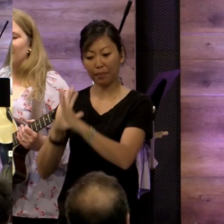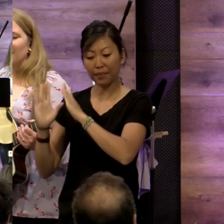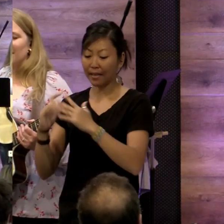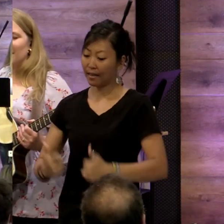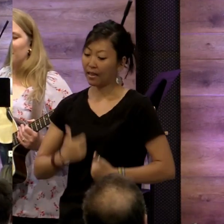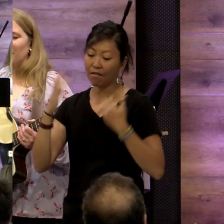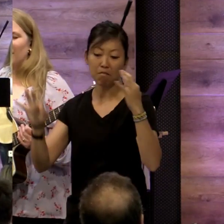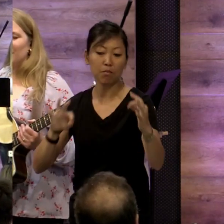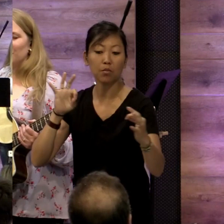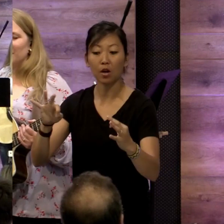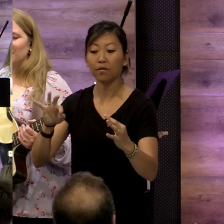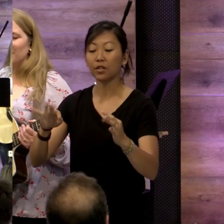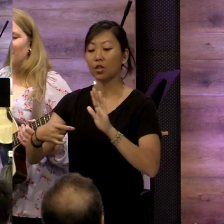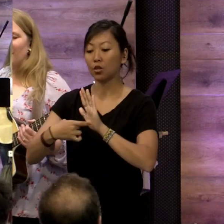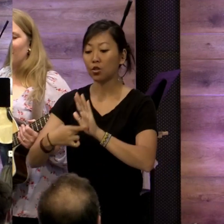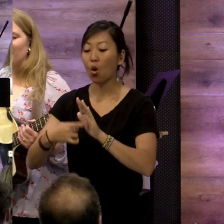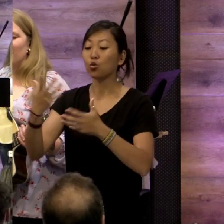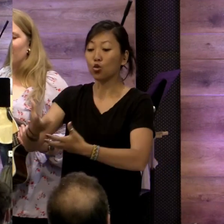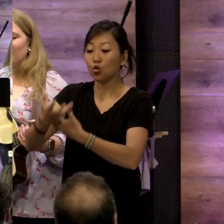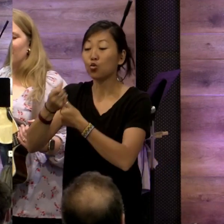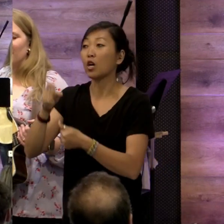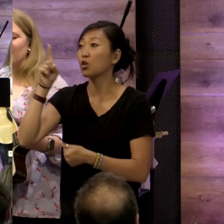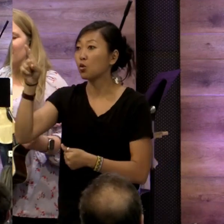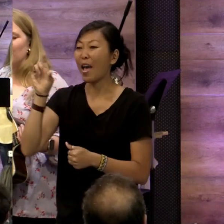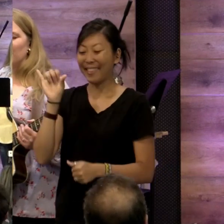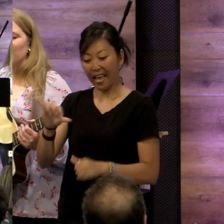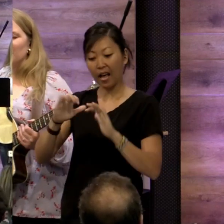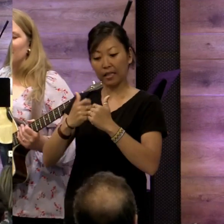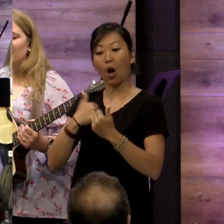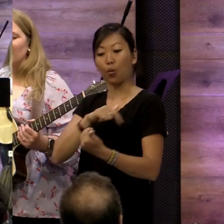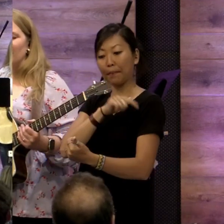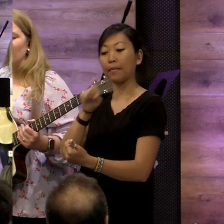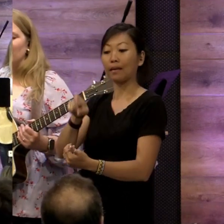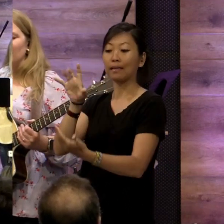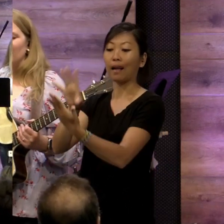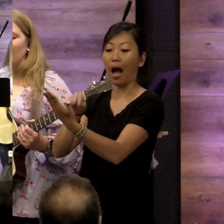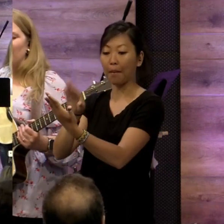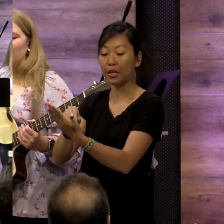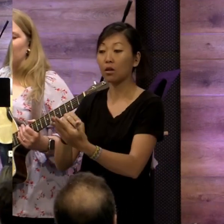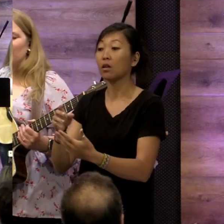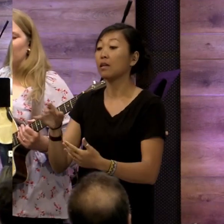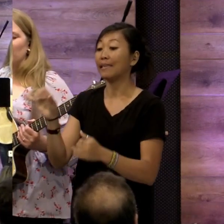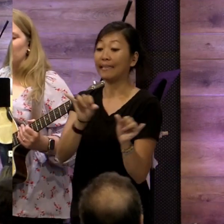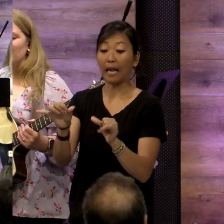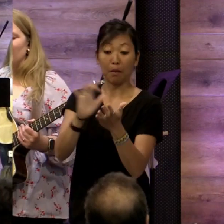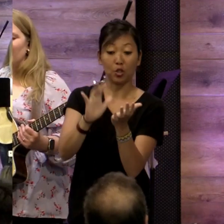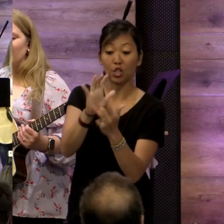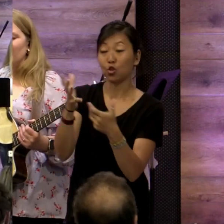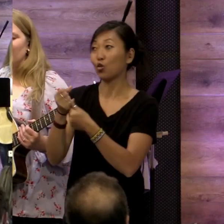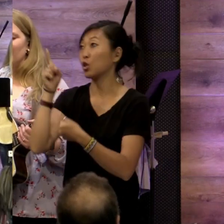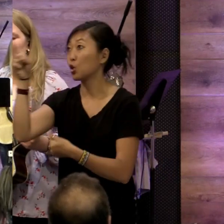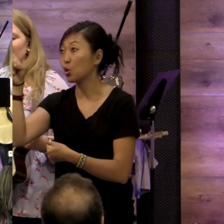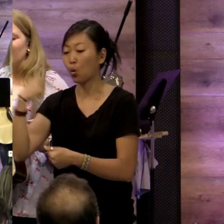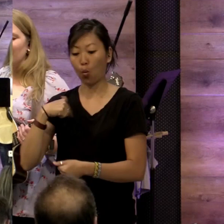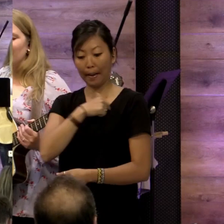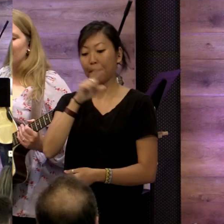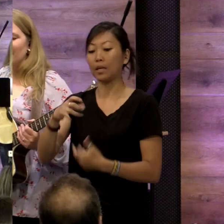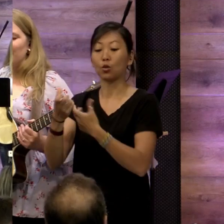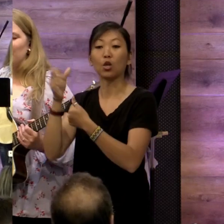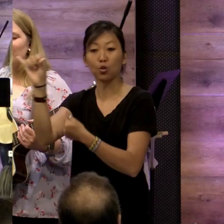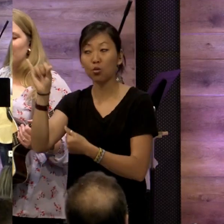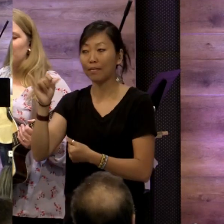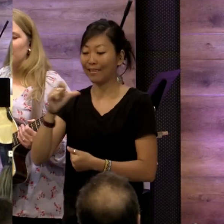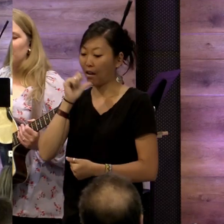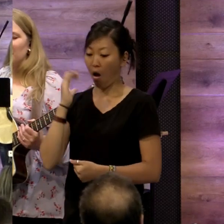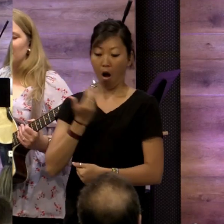perfectly exemplified trusting the Father, perfectly living out, not my will, but your will be done. God,